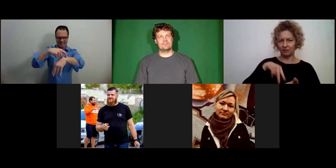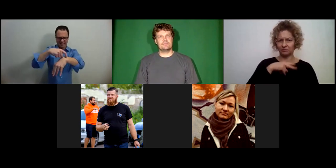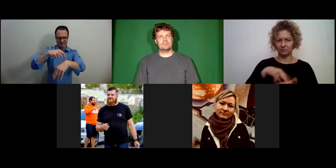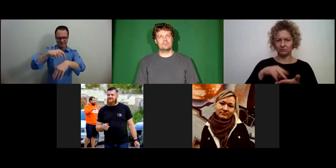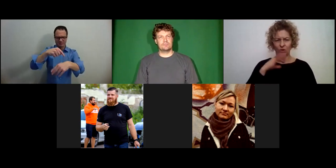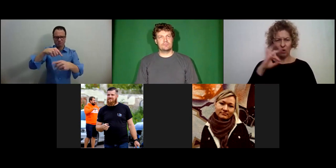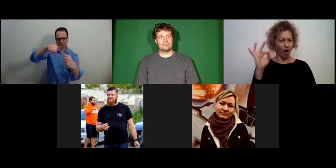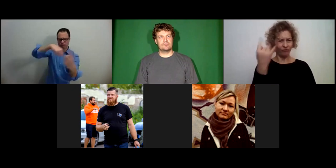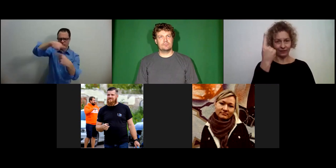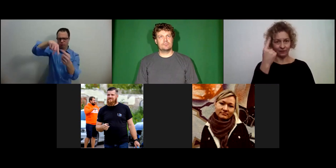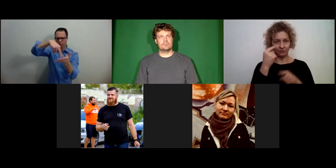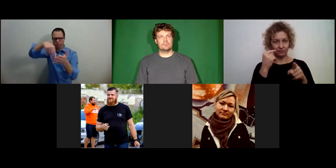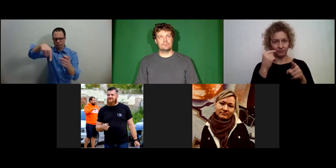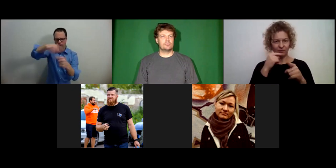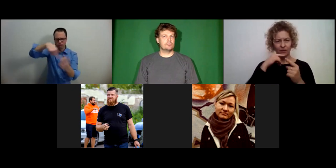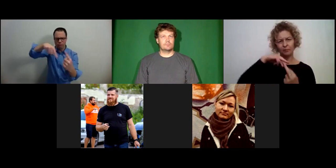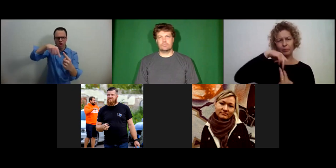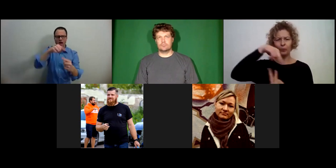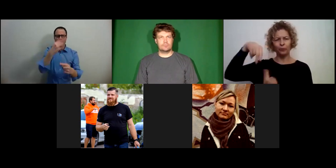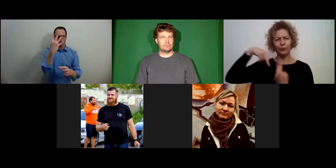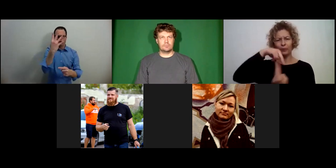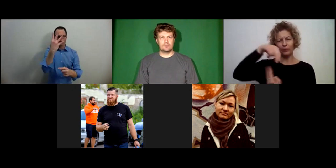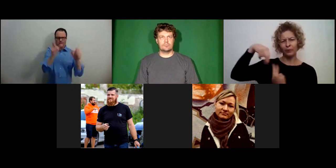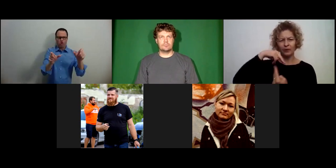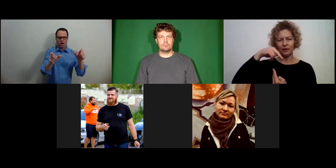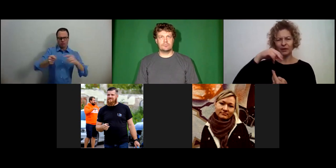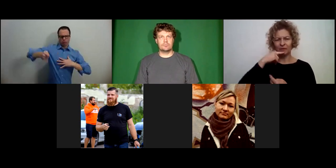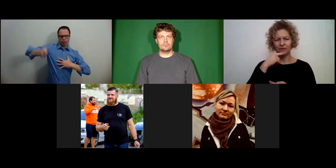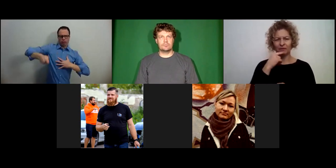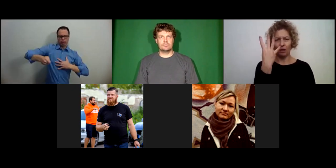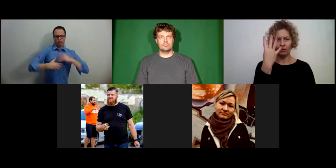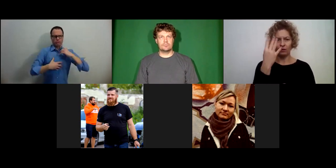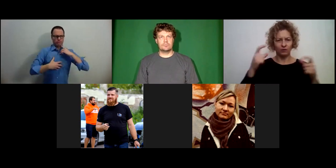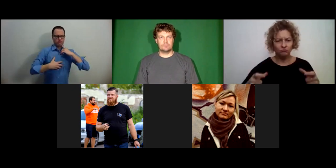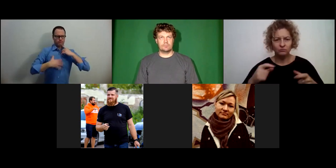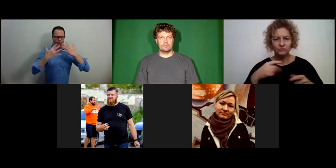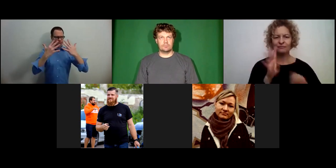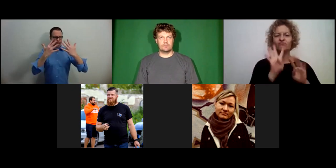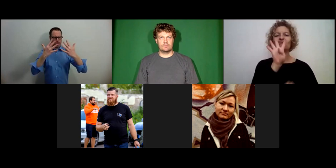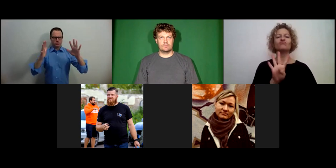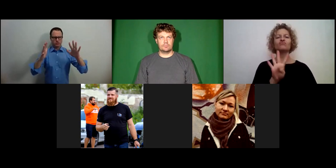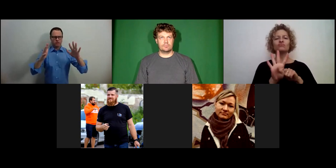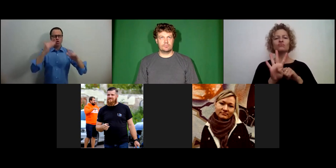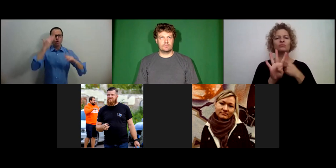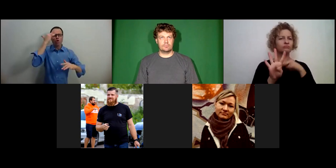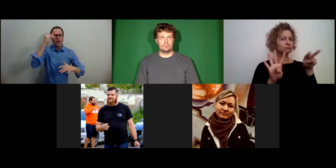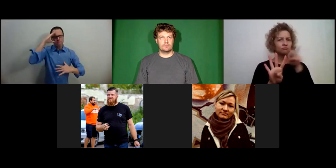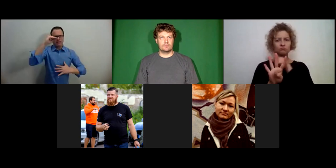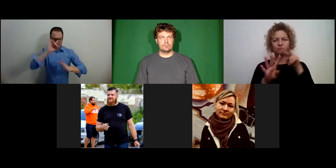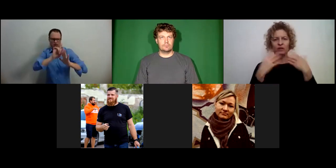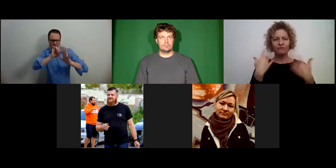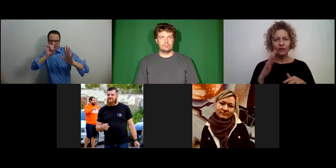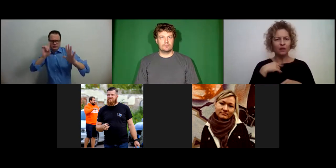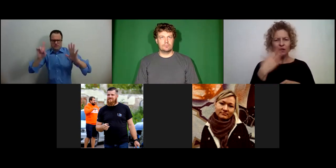us. I've seen you in the first episode of that dance competition. And it was this jury